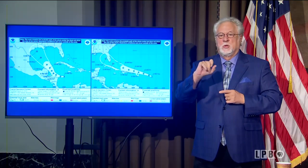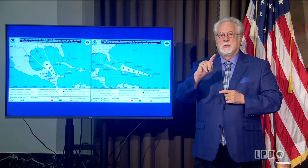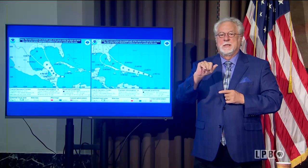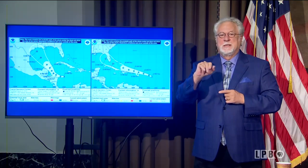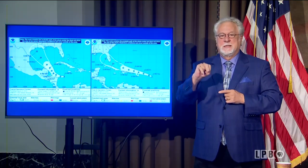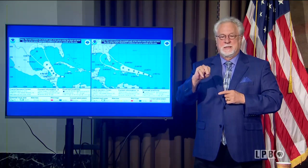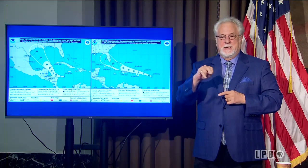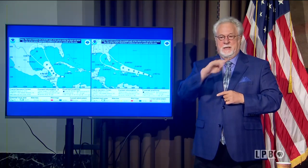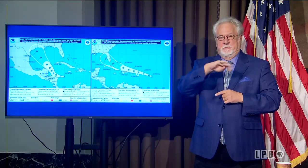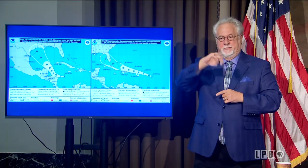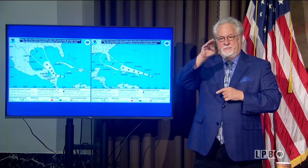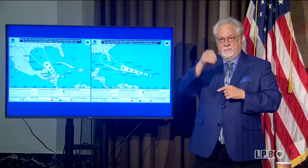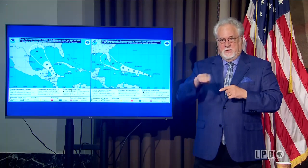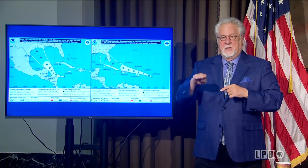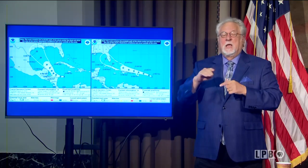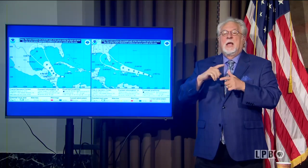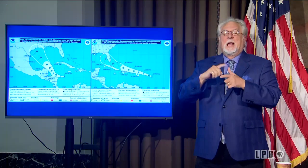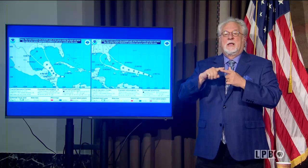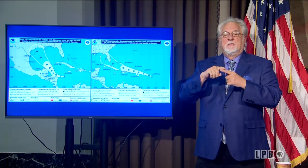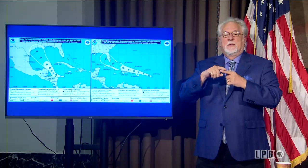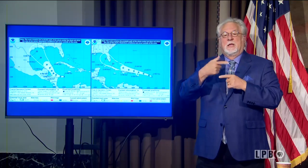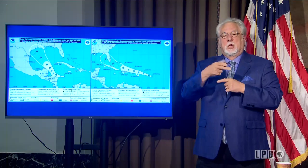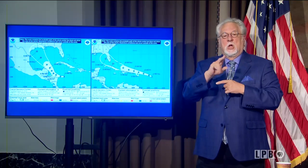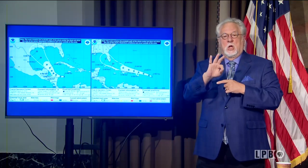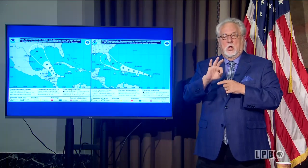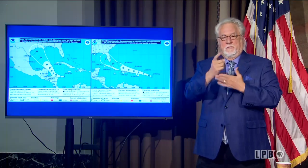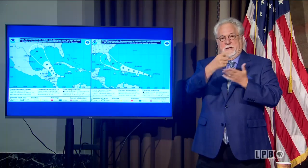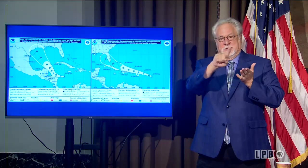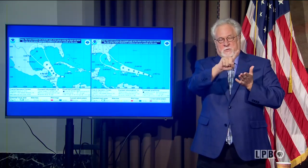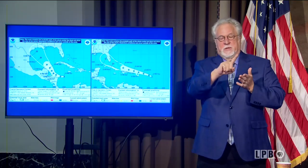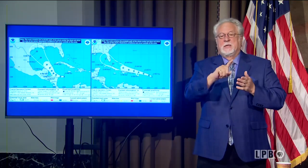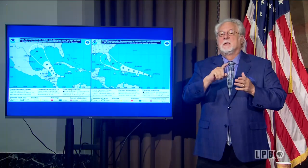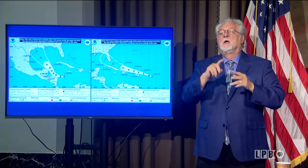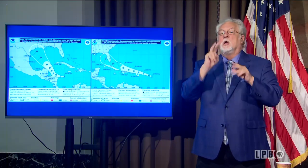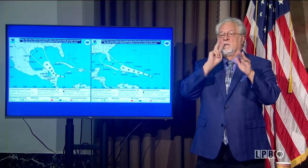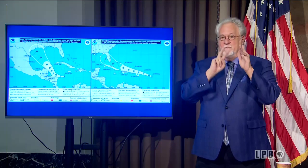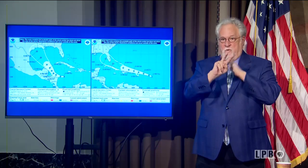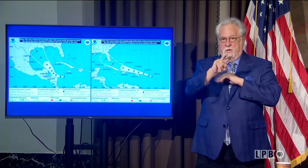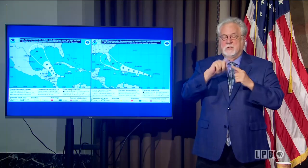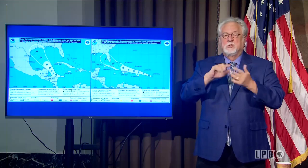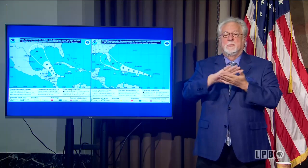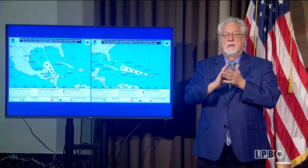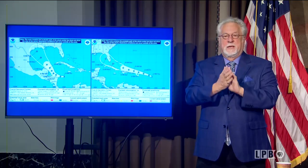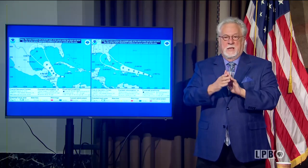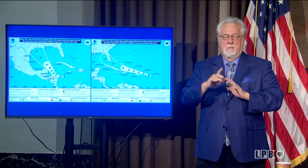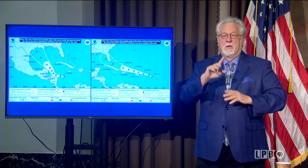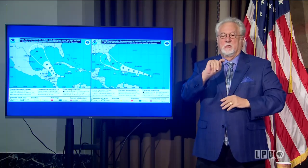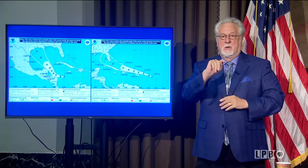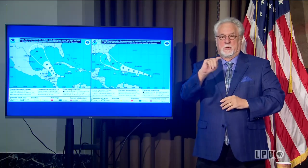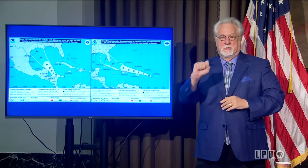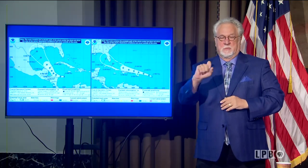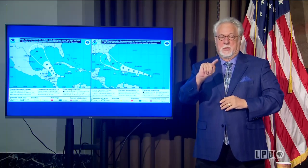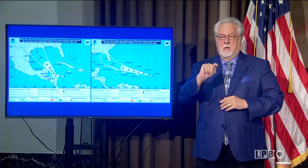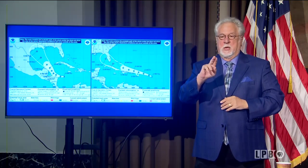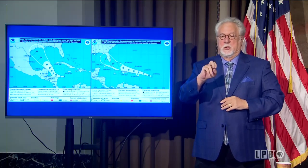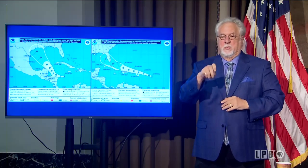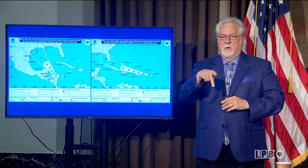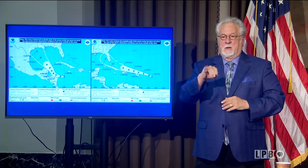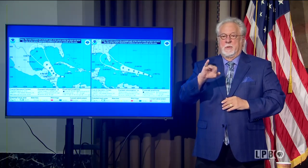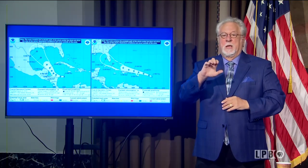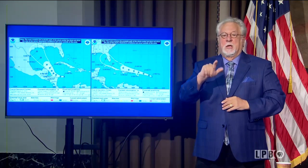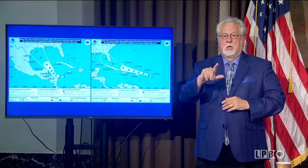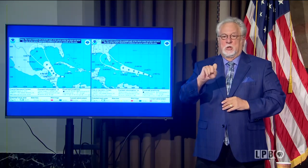moving towards the northwest Gulf of Mexico by early next week. It is forecasted to become a tropical storm